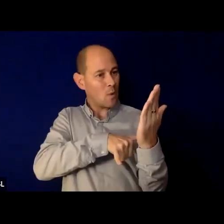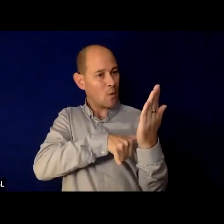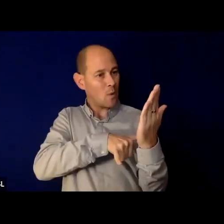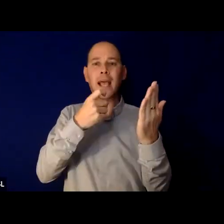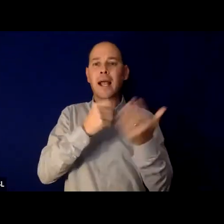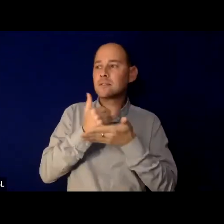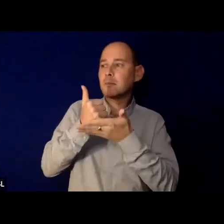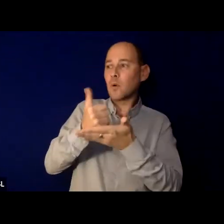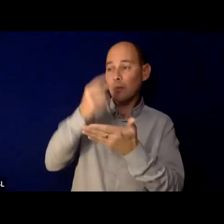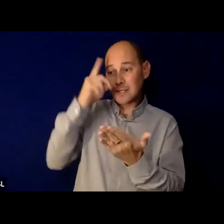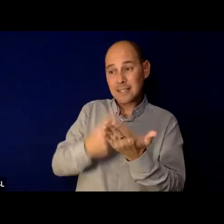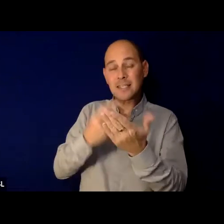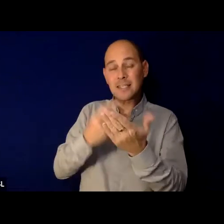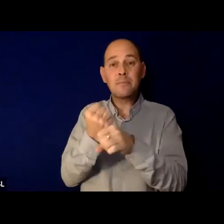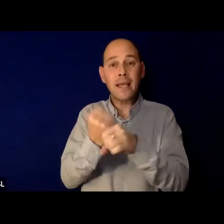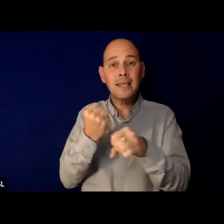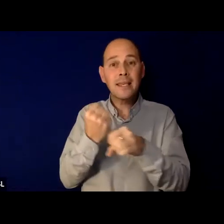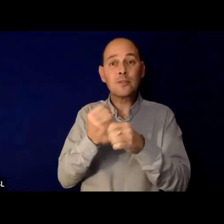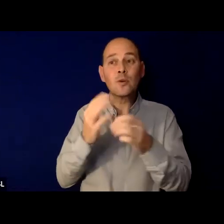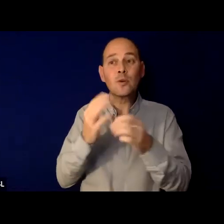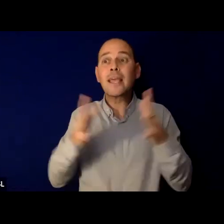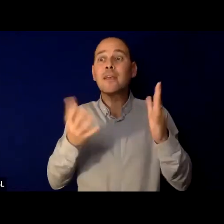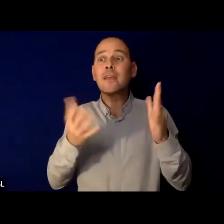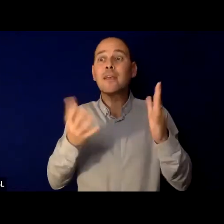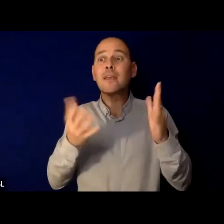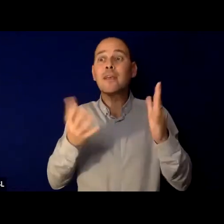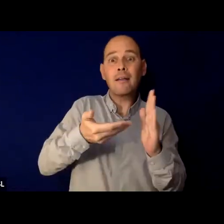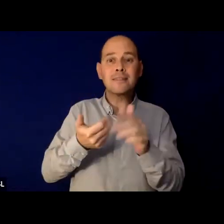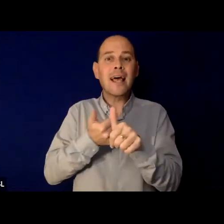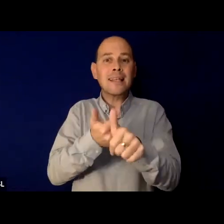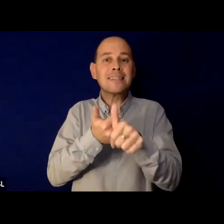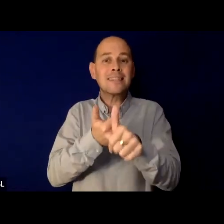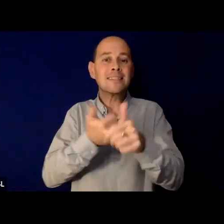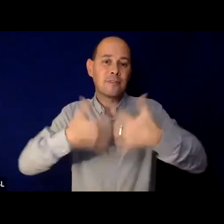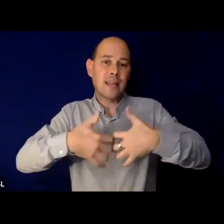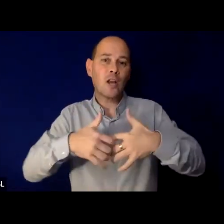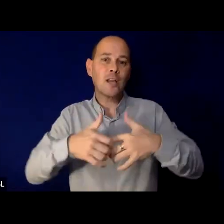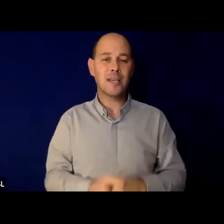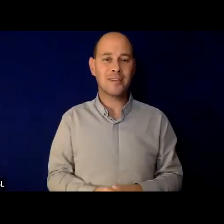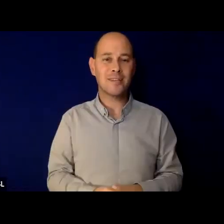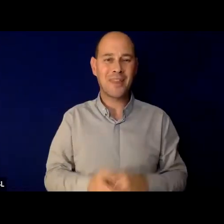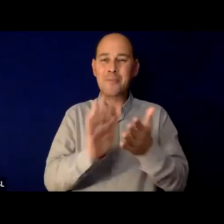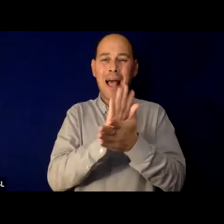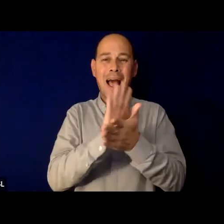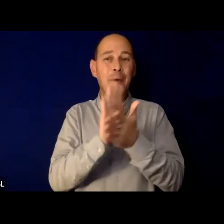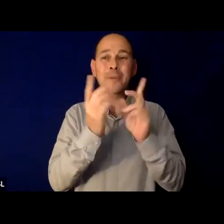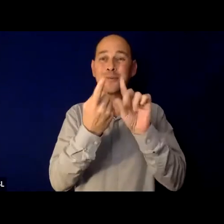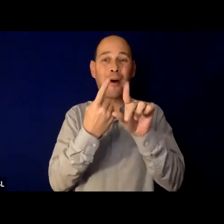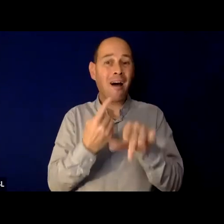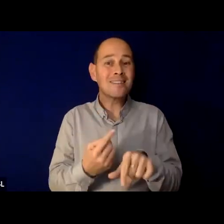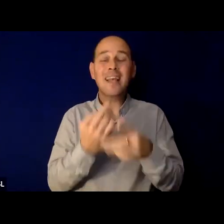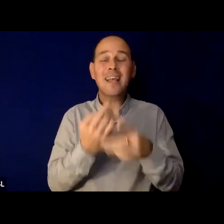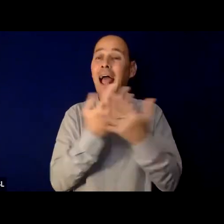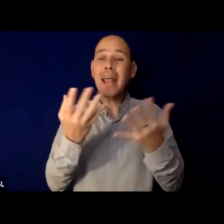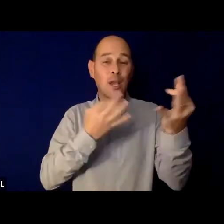to continue to increase and enhance their assistive technology sector. So I'm happy to answer any questions in the chat box, and